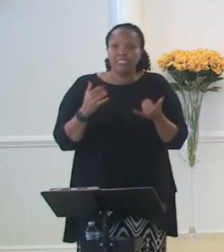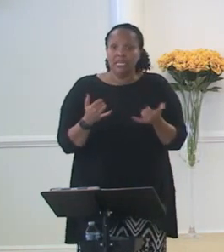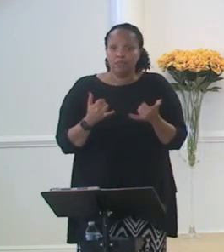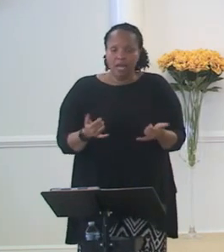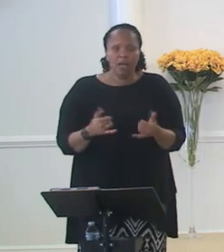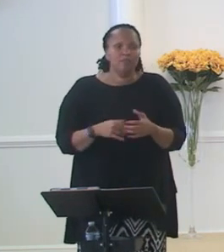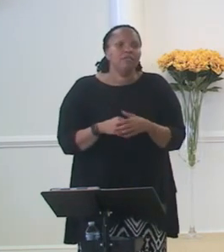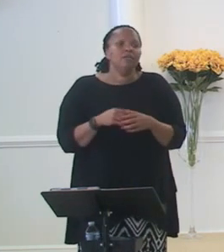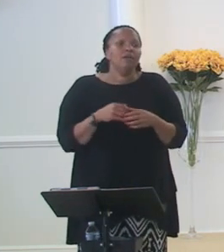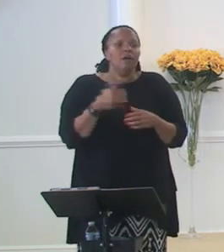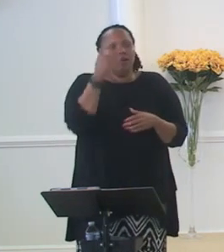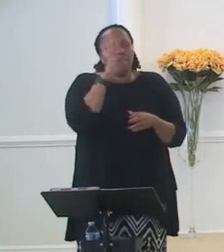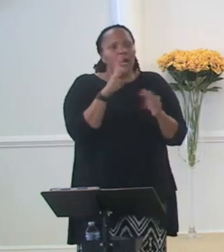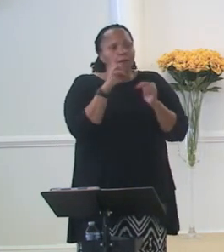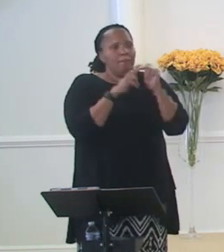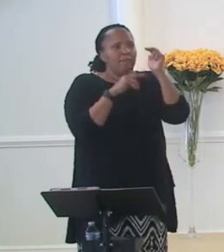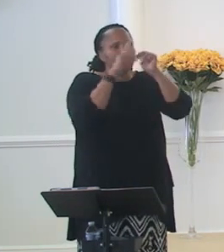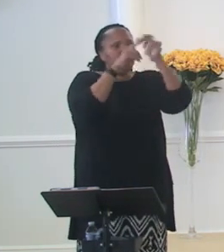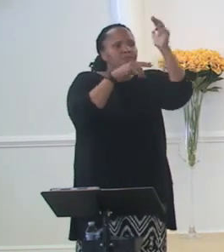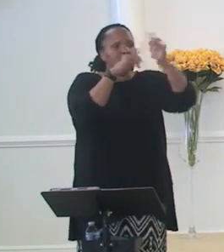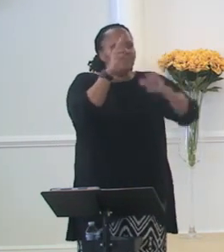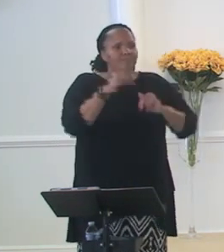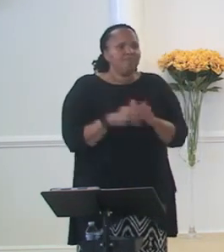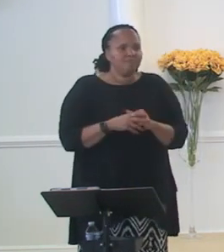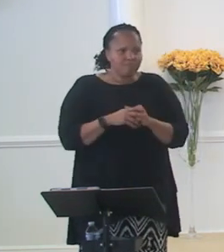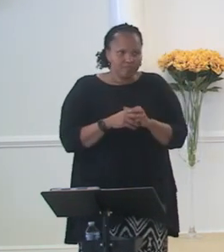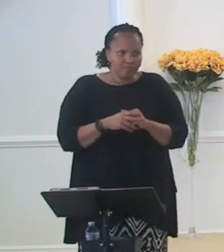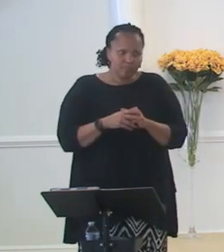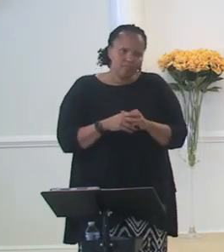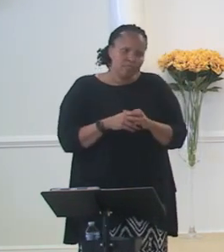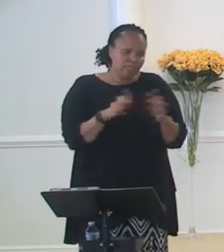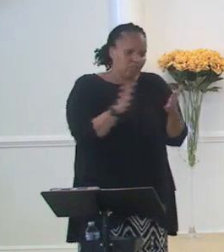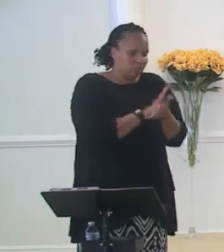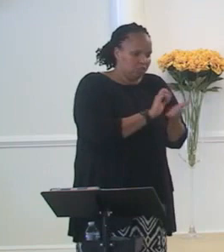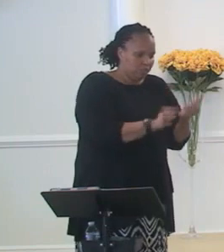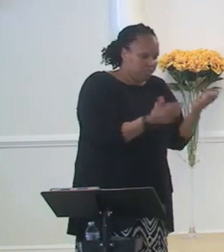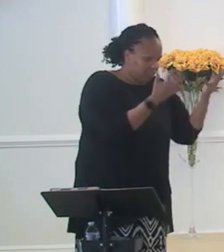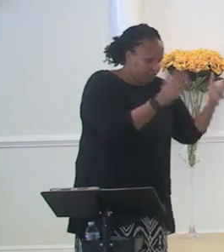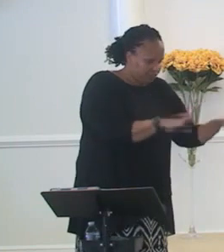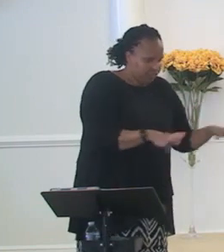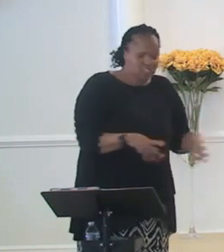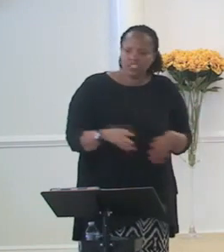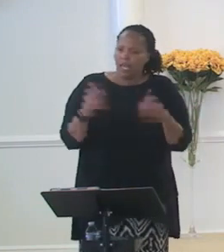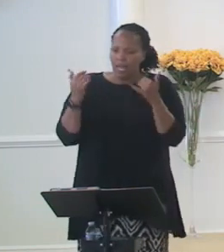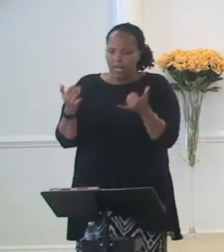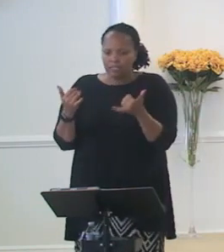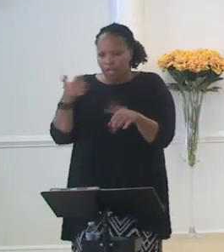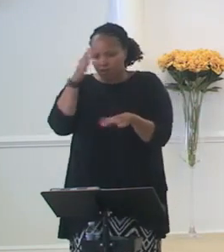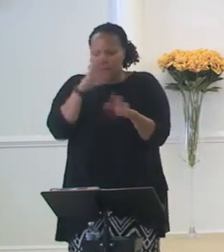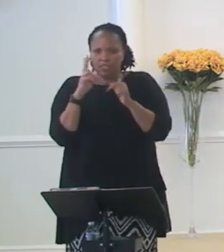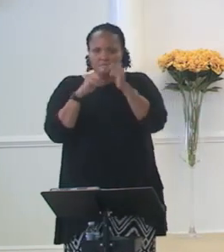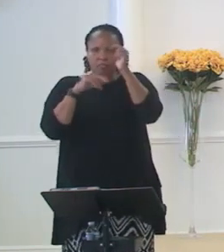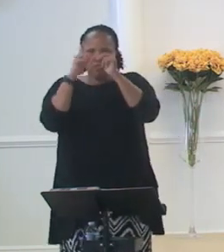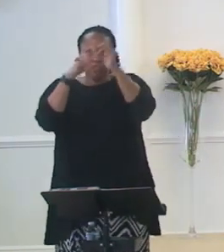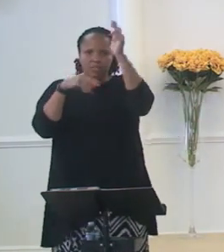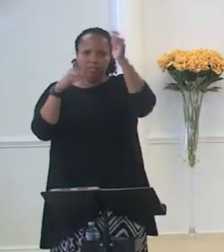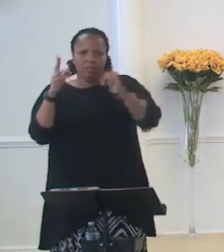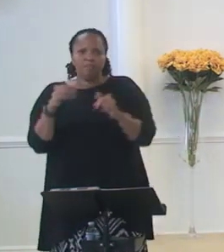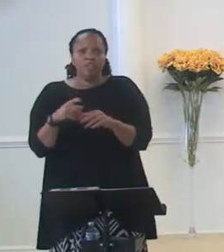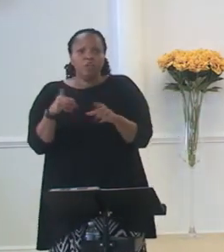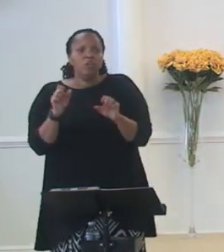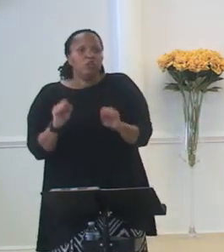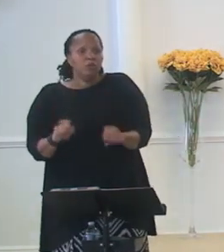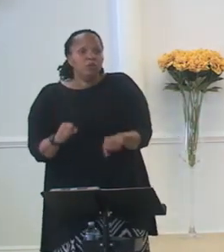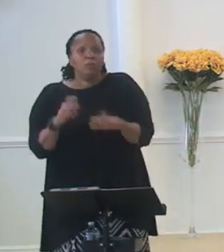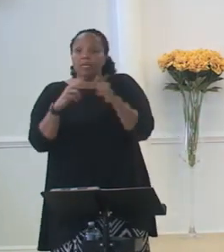he Paras, but that time is over. Now he's Barna. Somebody could be in a Paras season right